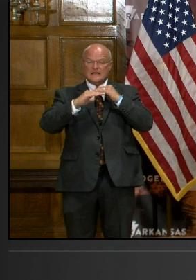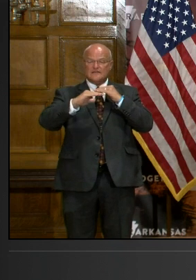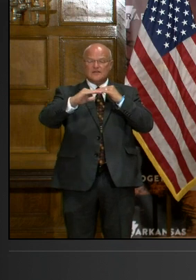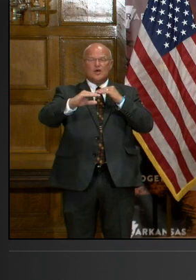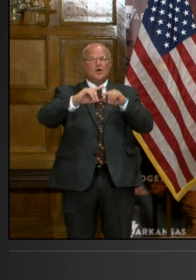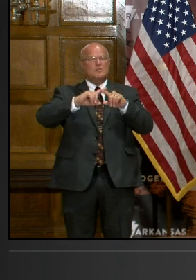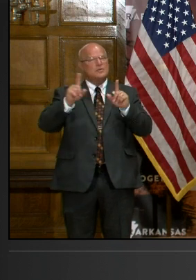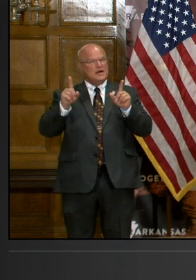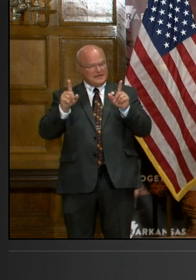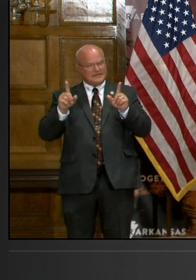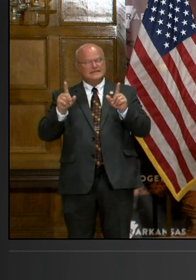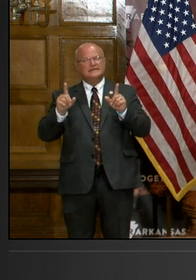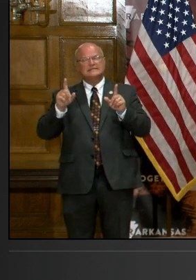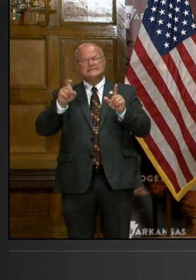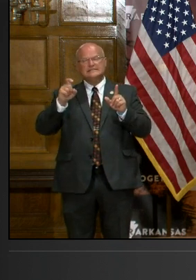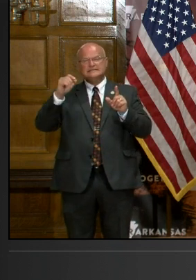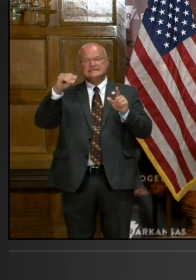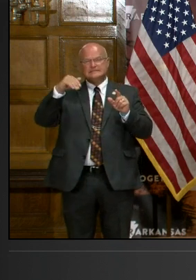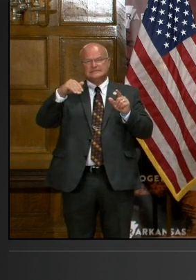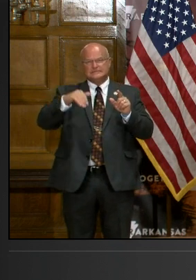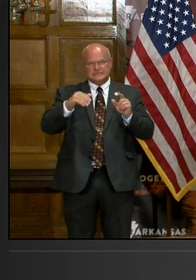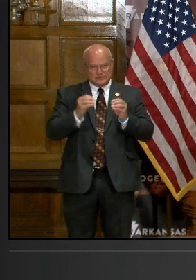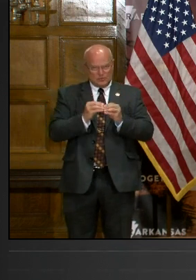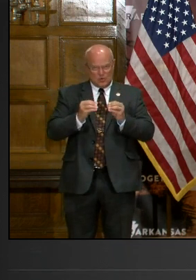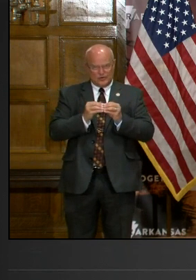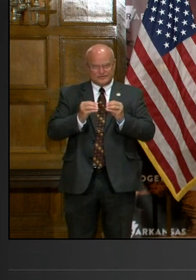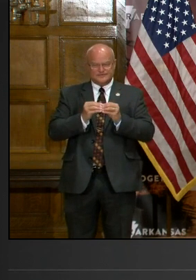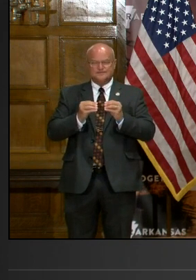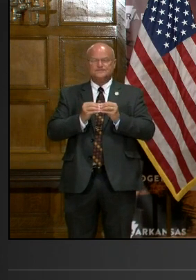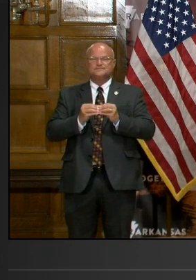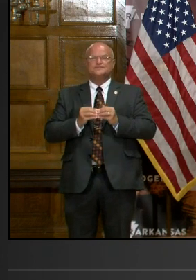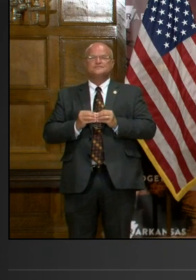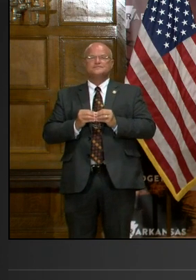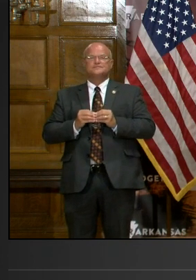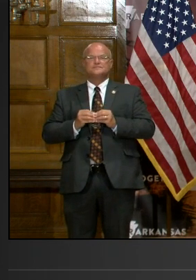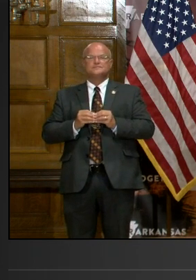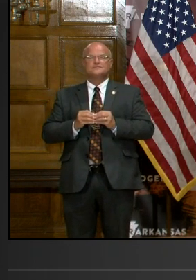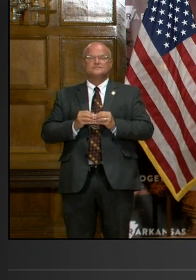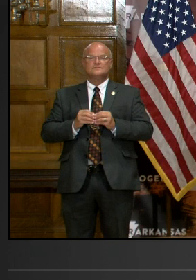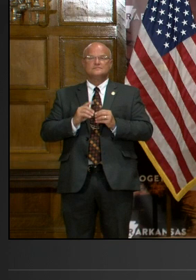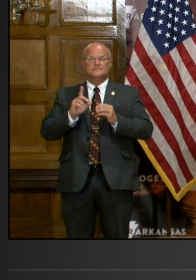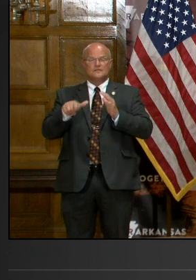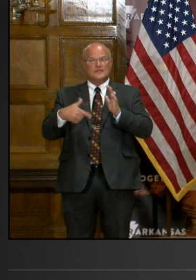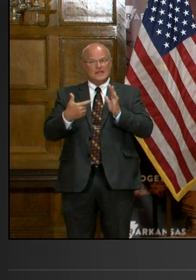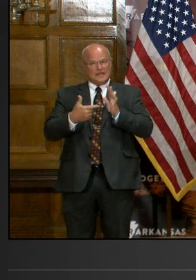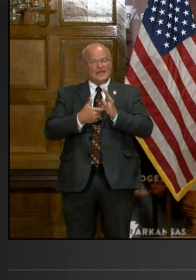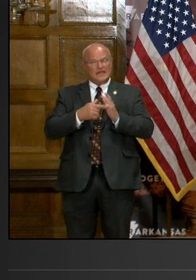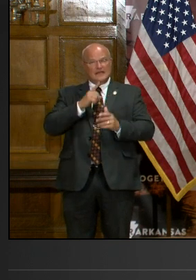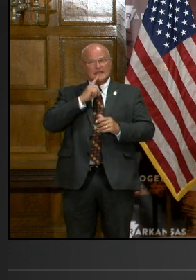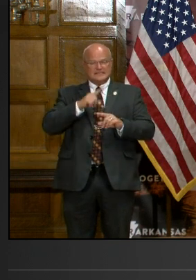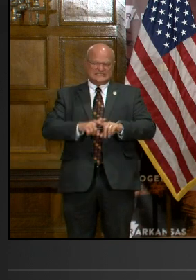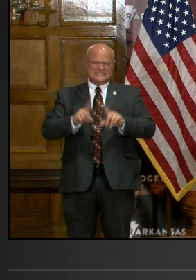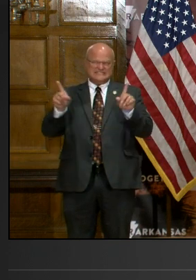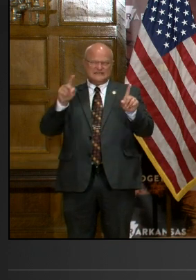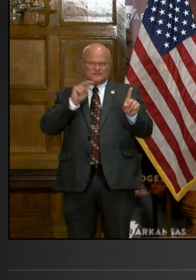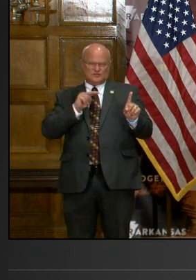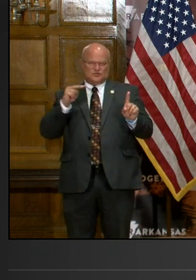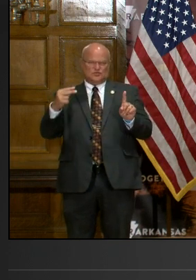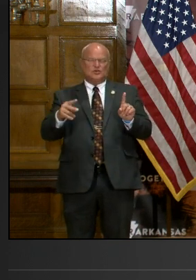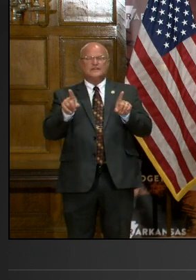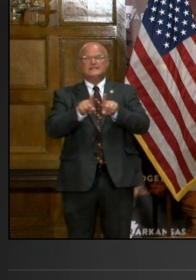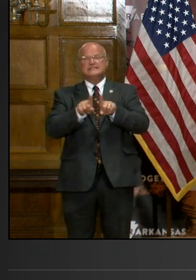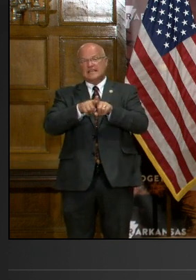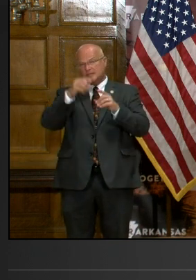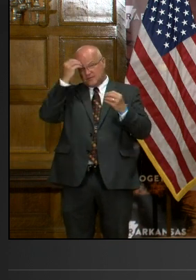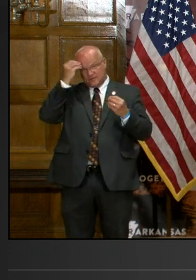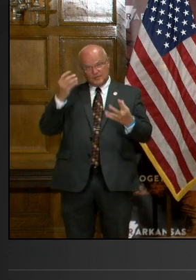but we have to get that down further. And then this is a different look of the